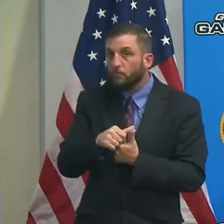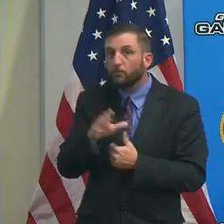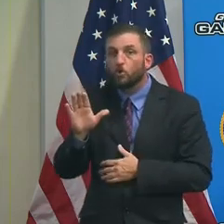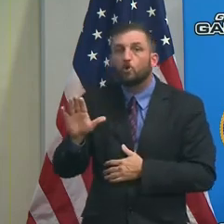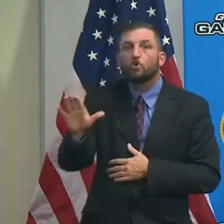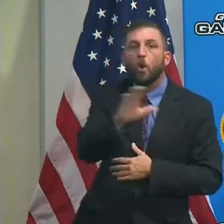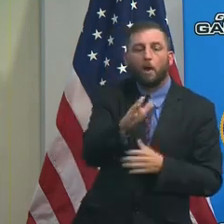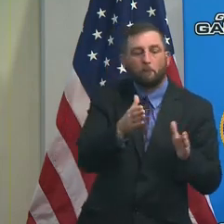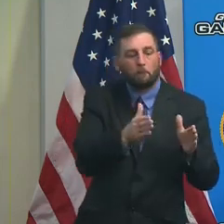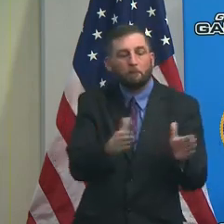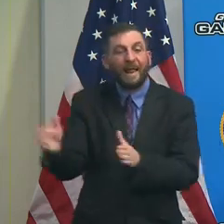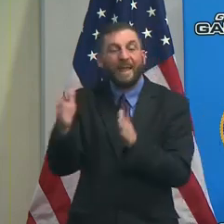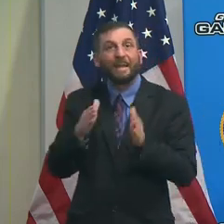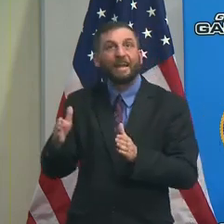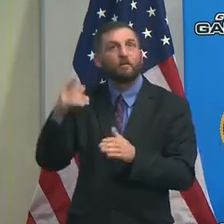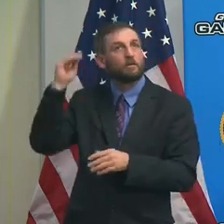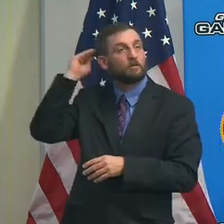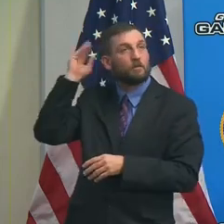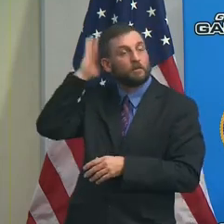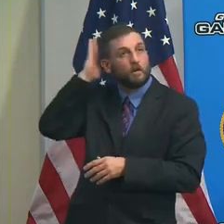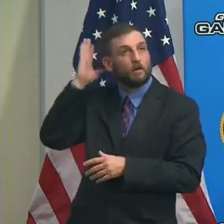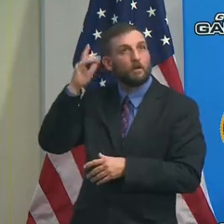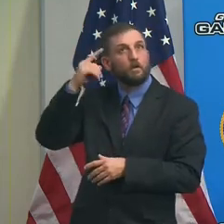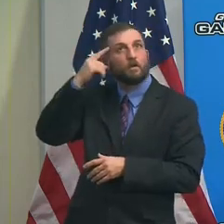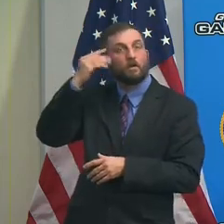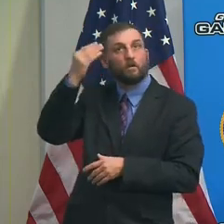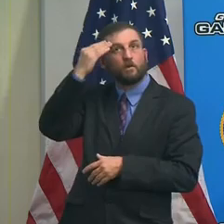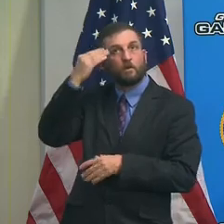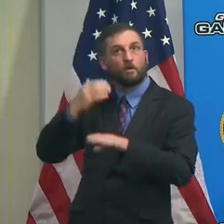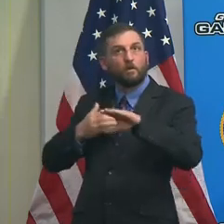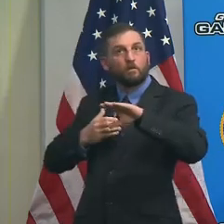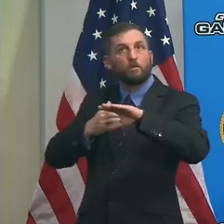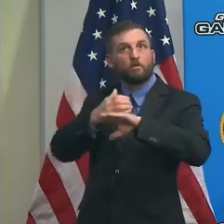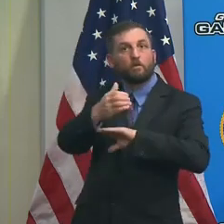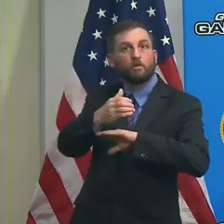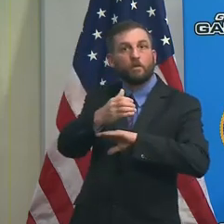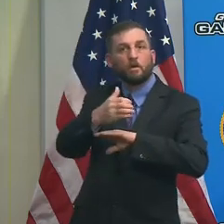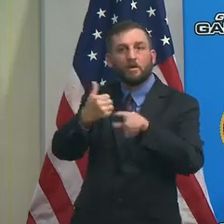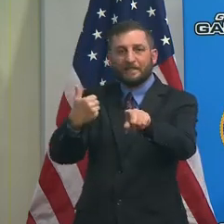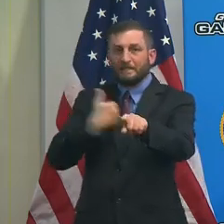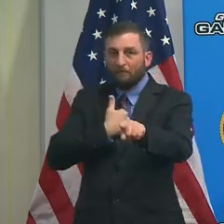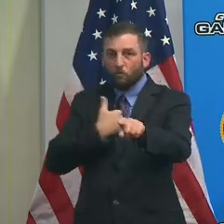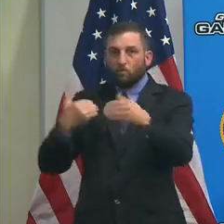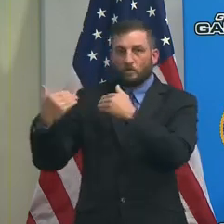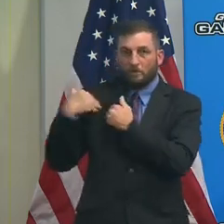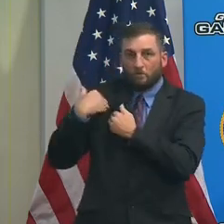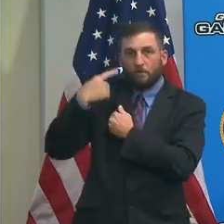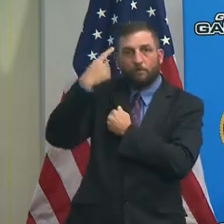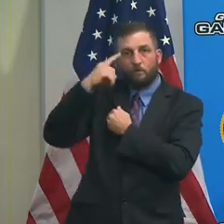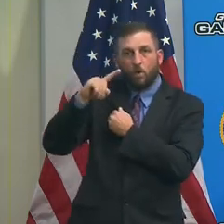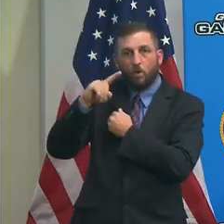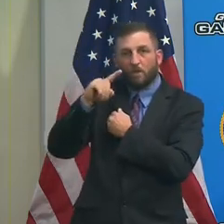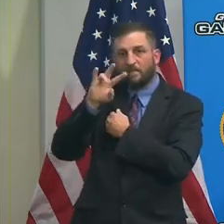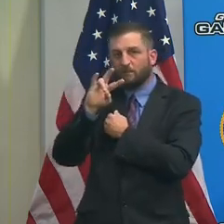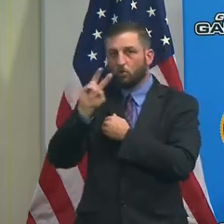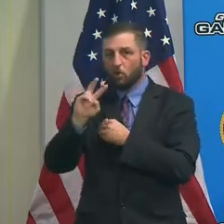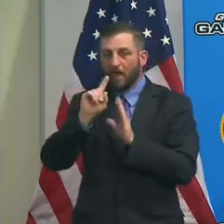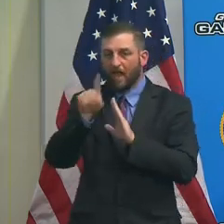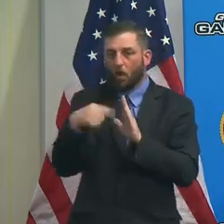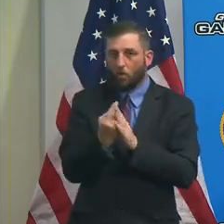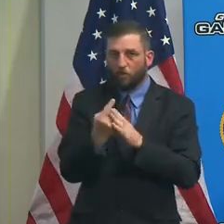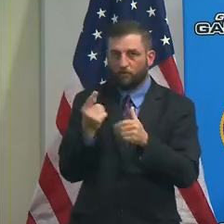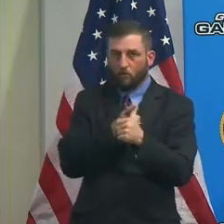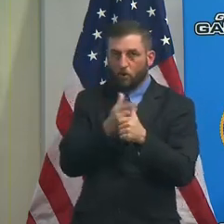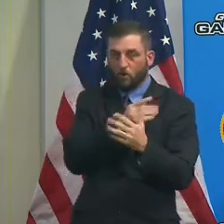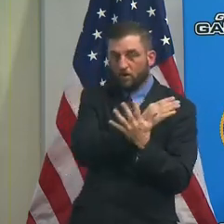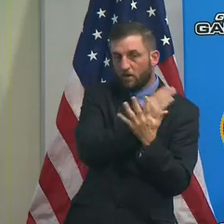planning purposes, assume that the first 72 hours will be on you. But it'll be National Guardsmen, State Police, Wildlife and